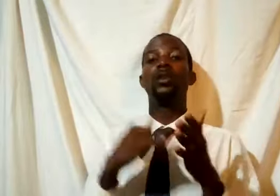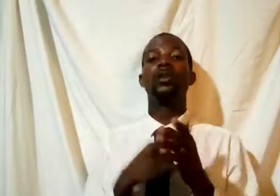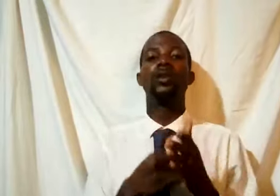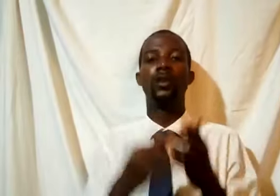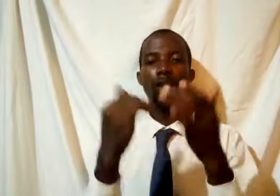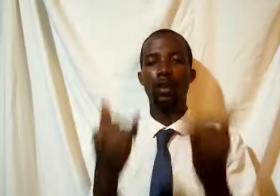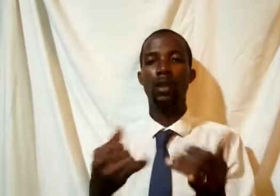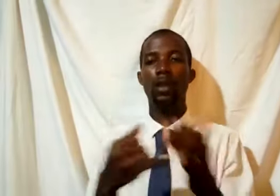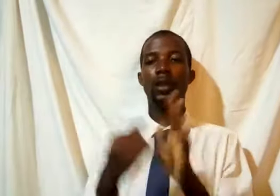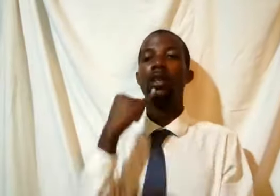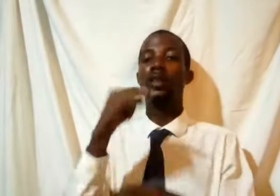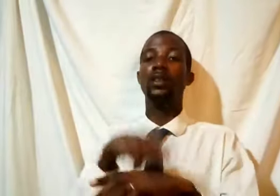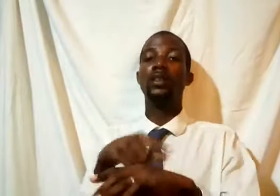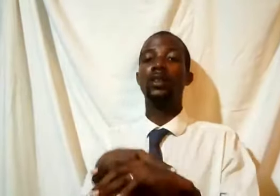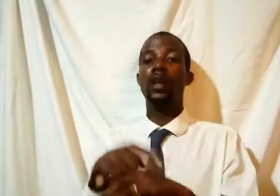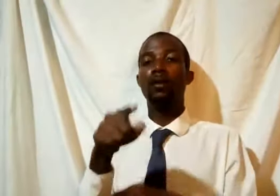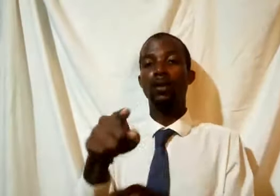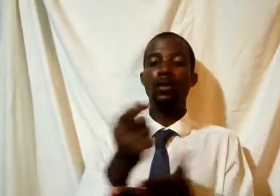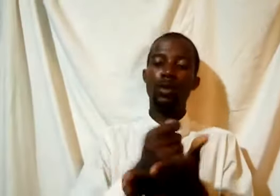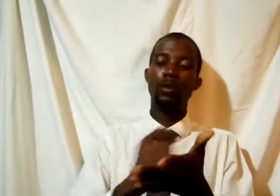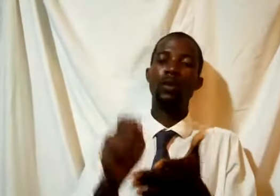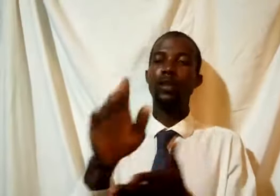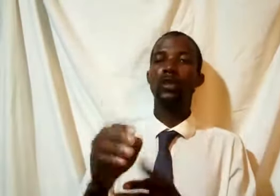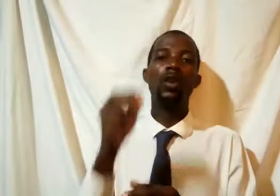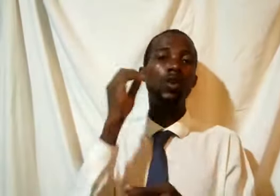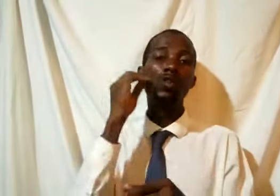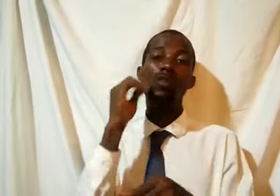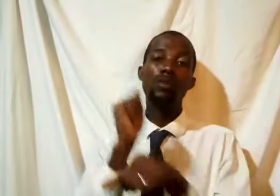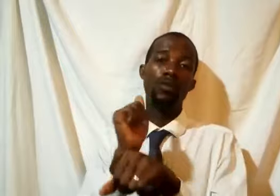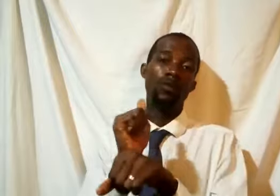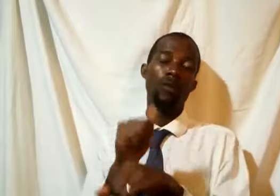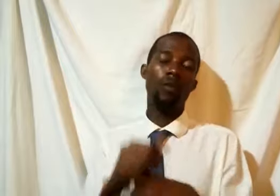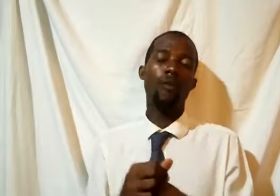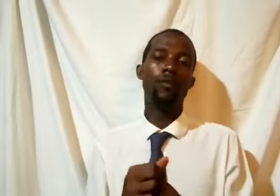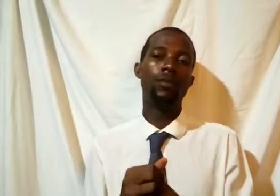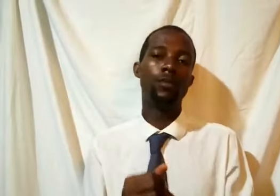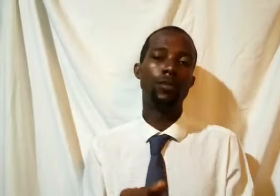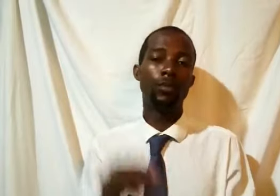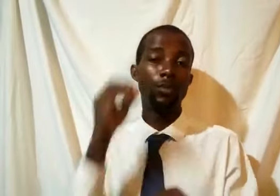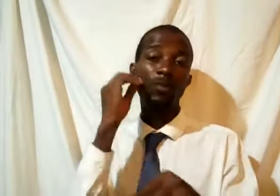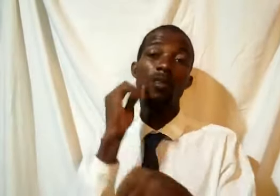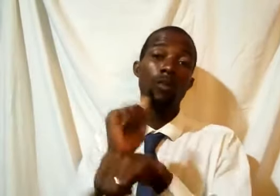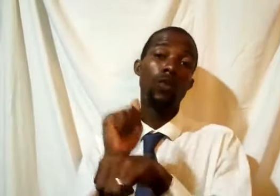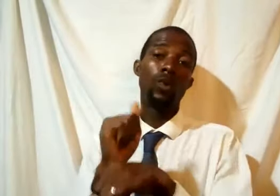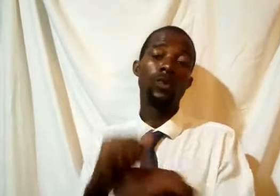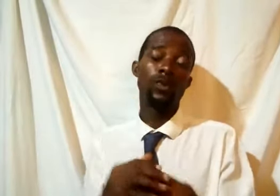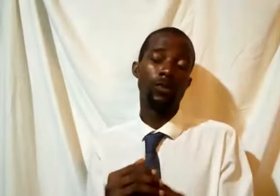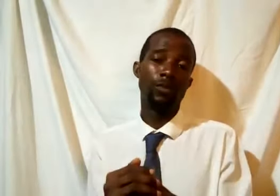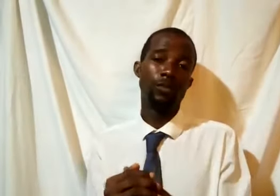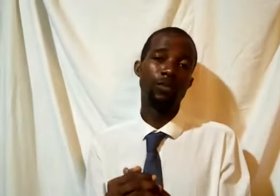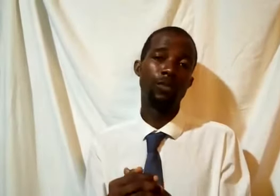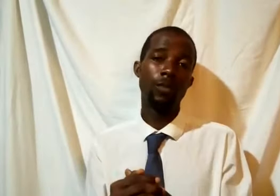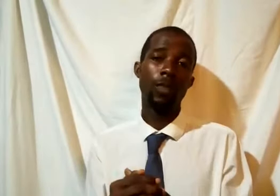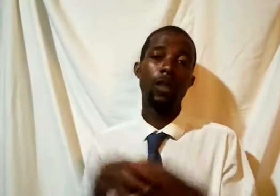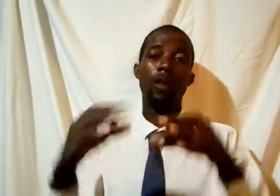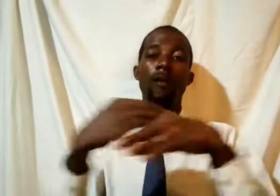is high time you wrote down your assignment. Assignment: form as many